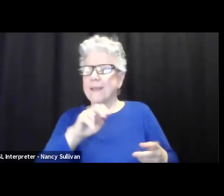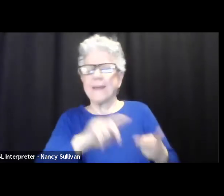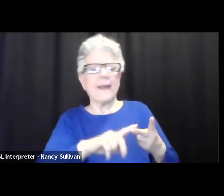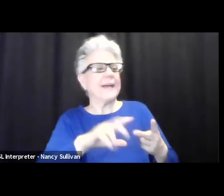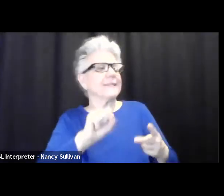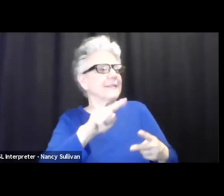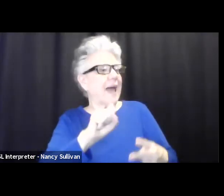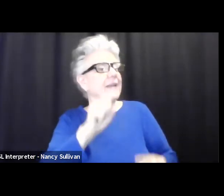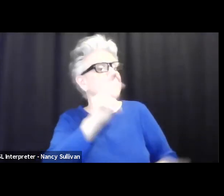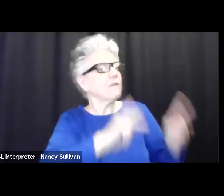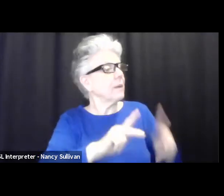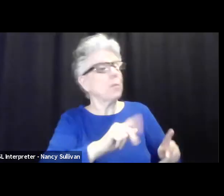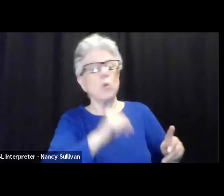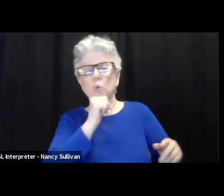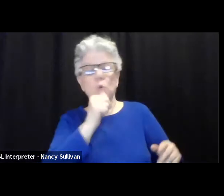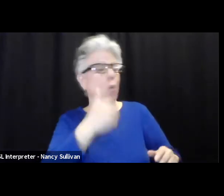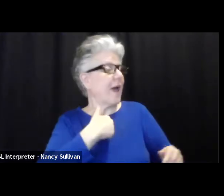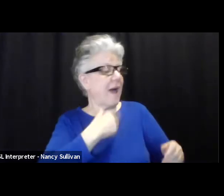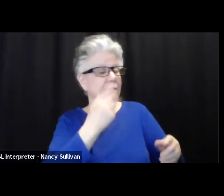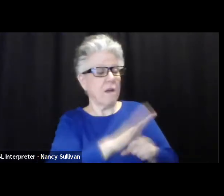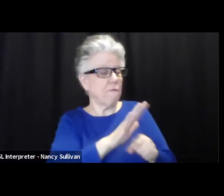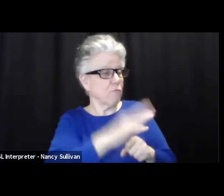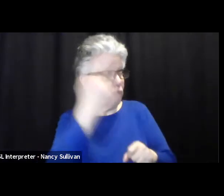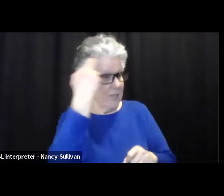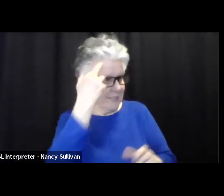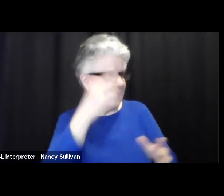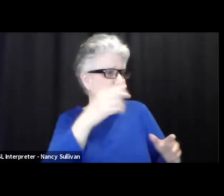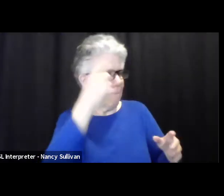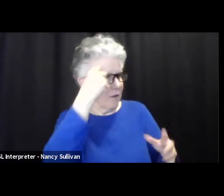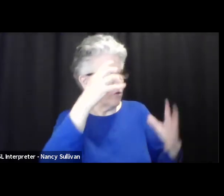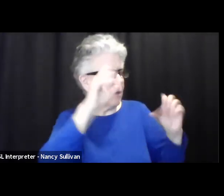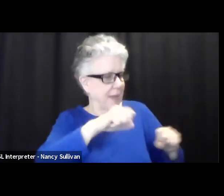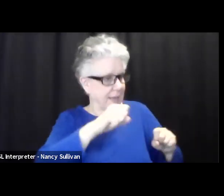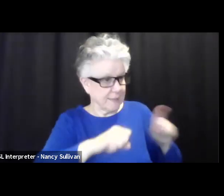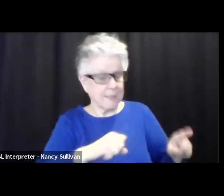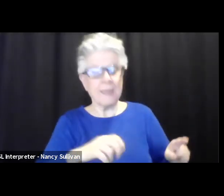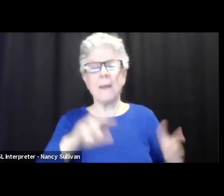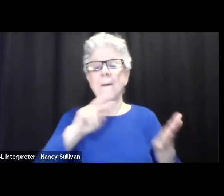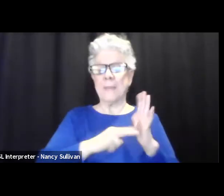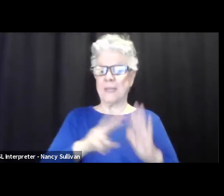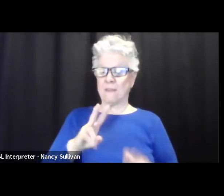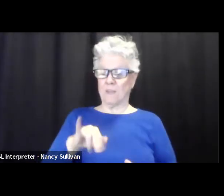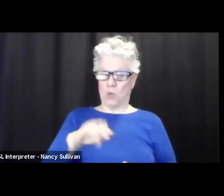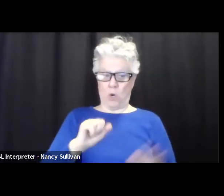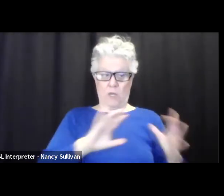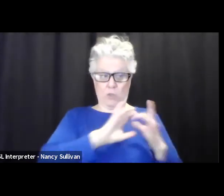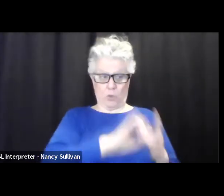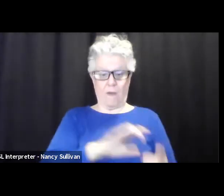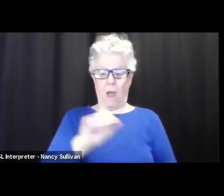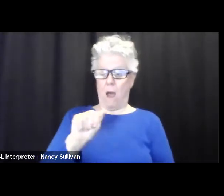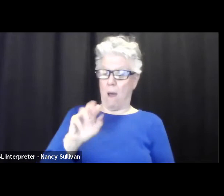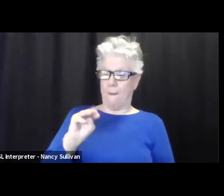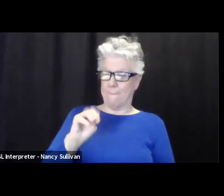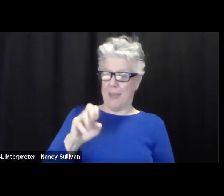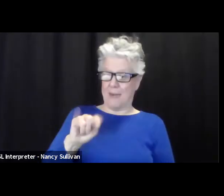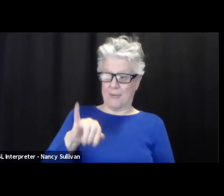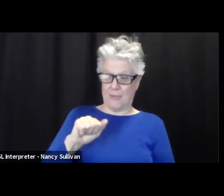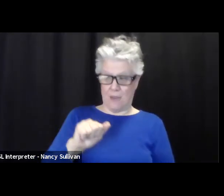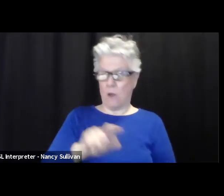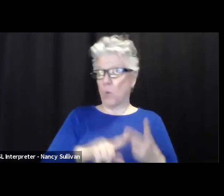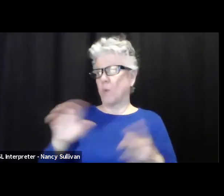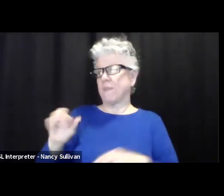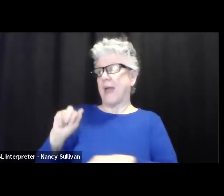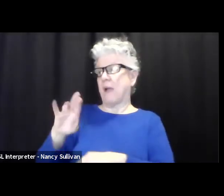of those who lack the use of reason. On that basis, when Victoria associates the condition of Amentia with Aristotle's natural